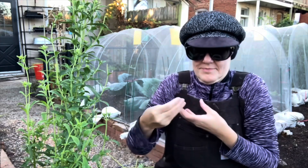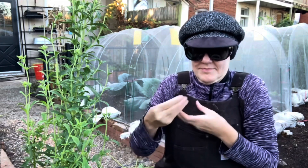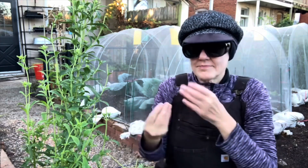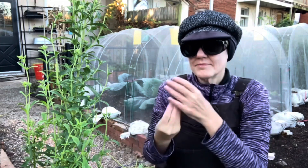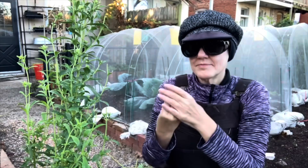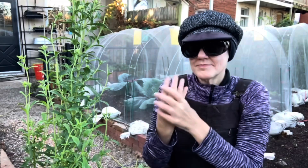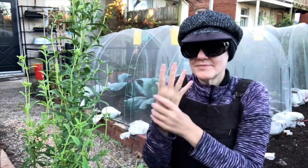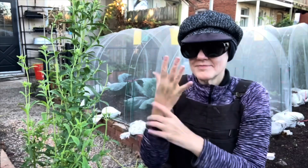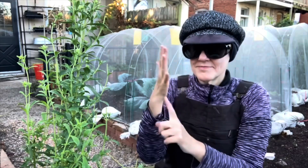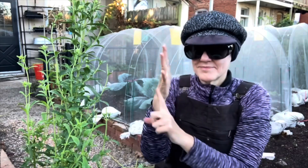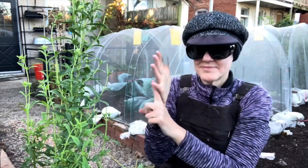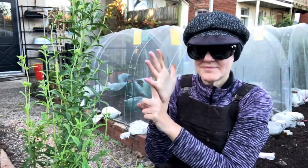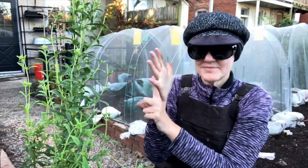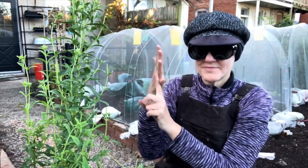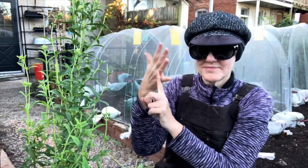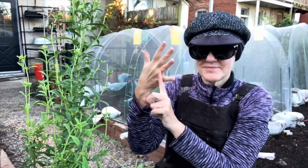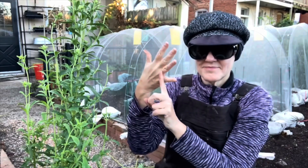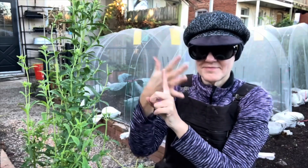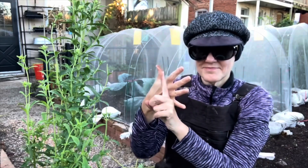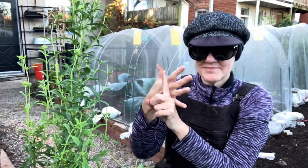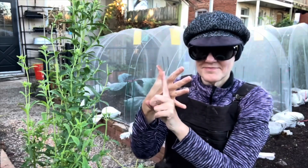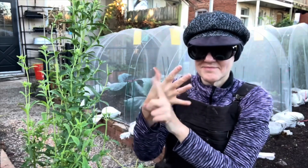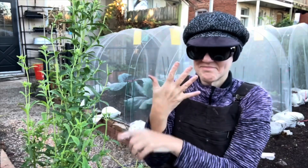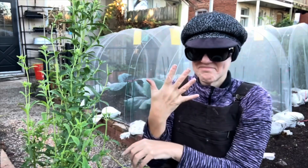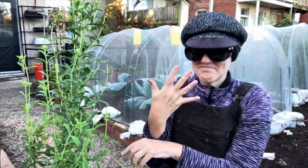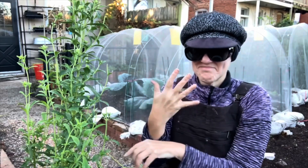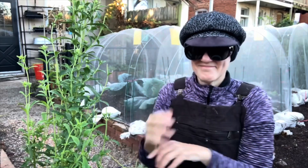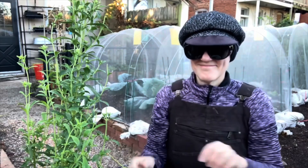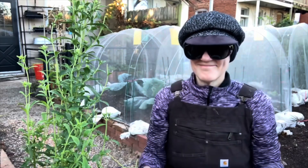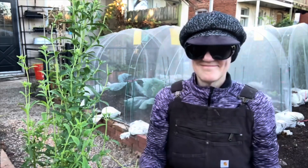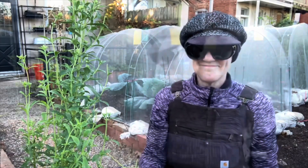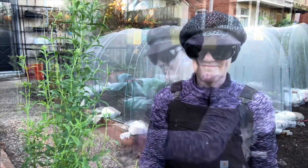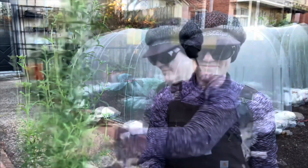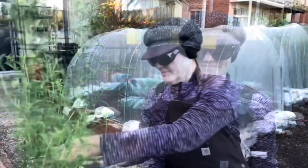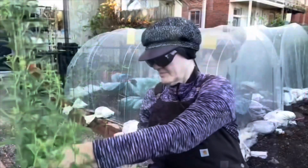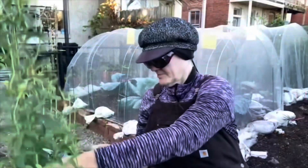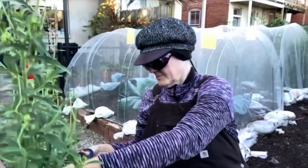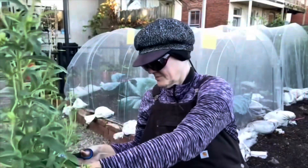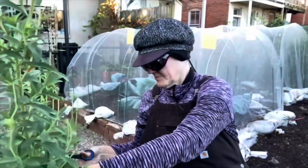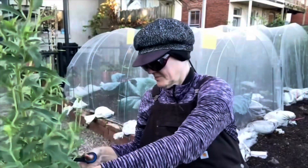I planted it out in mid-May, so it's been out in the garden growing for 5 months.